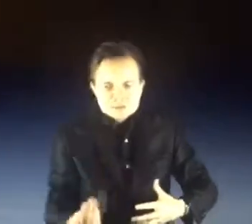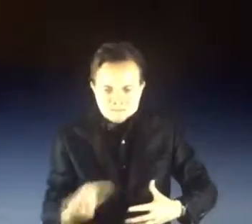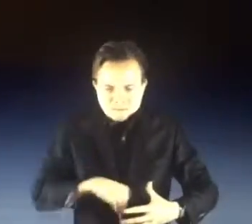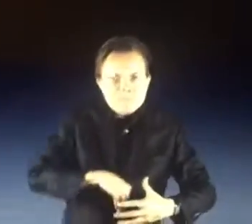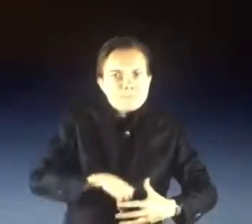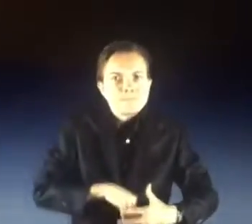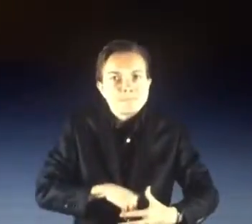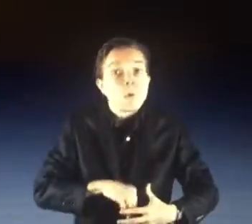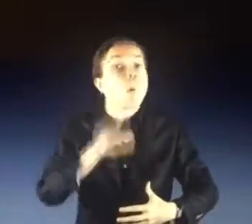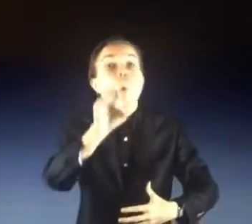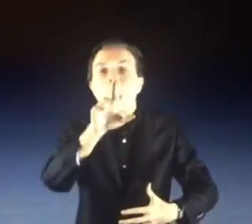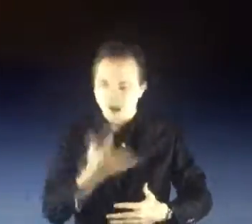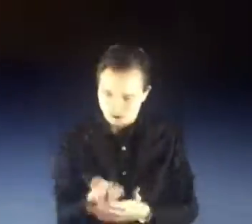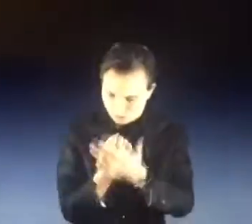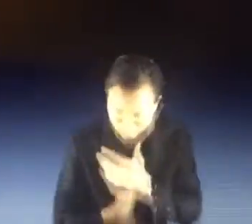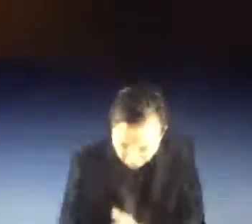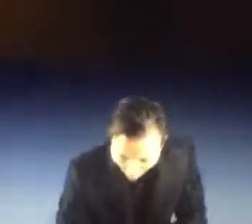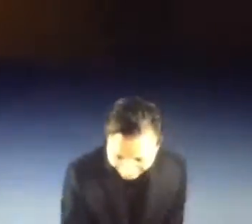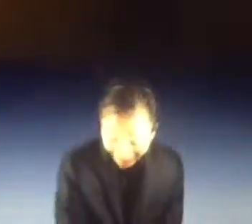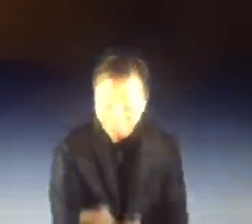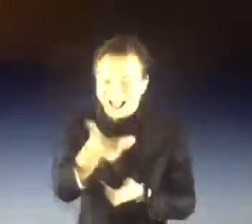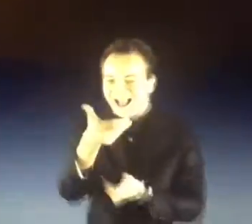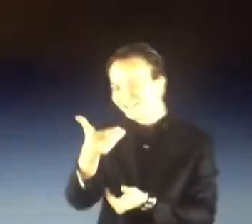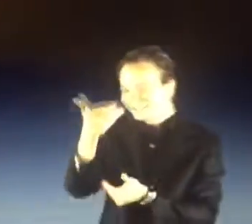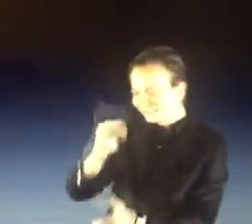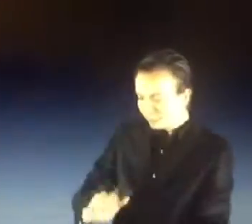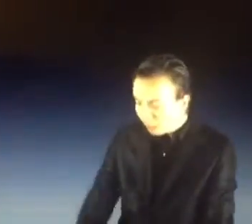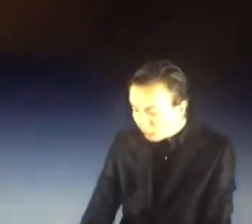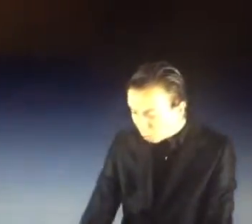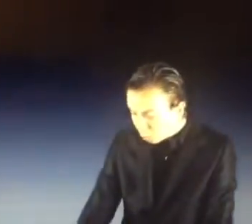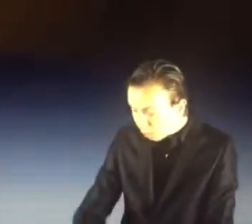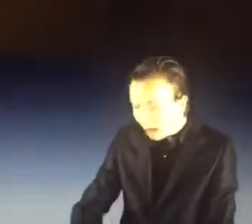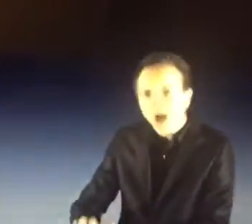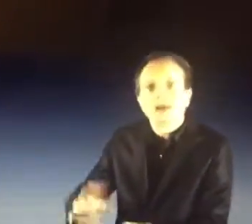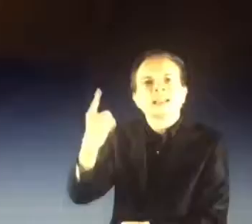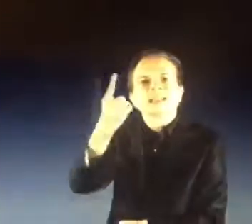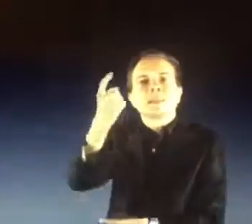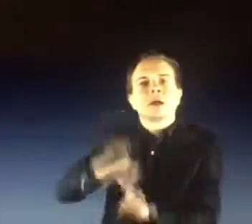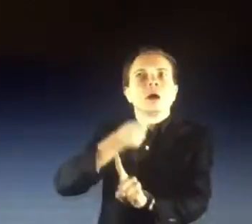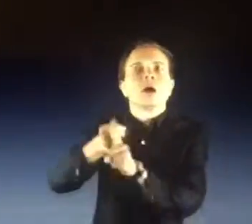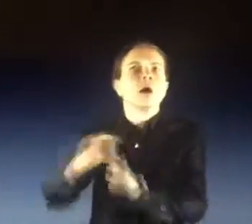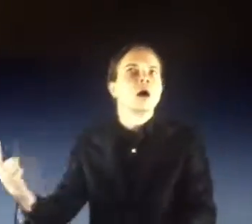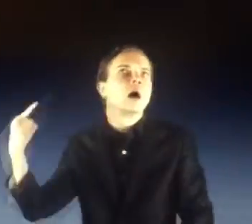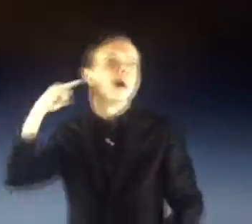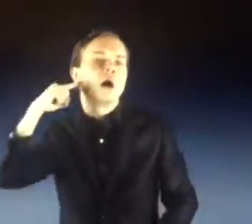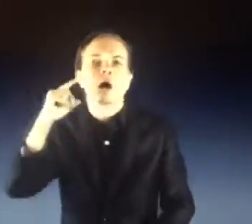When you were being born, it was just naturally there, and out pops a baby, and you were just a talented human being.